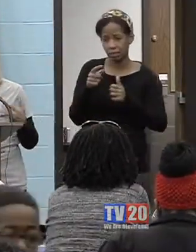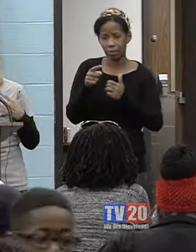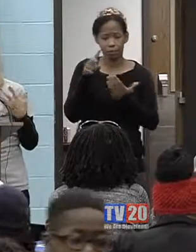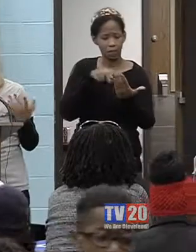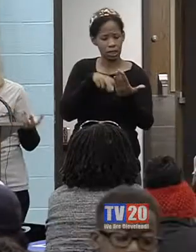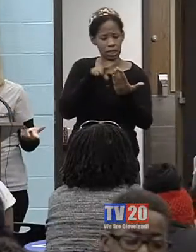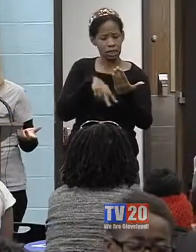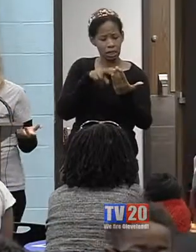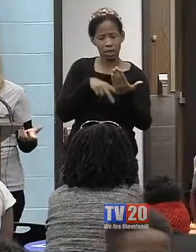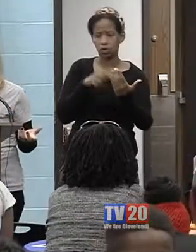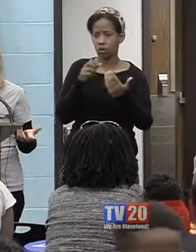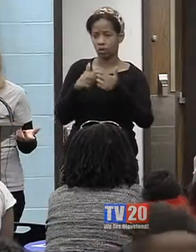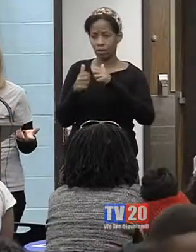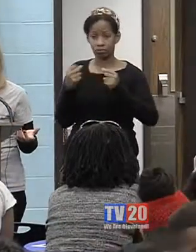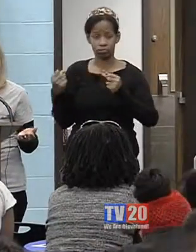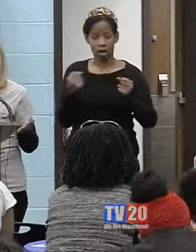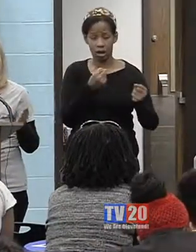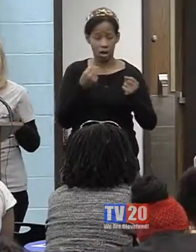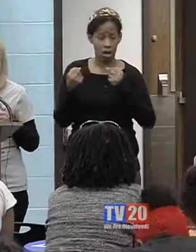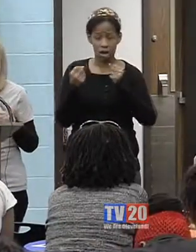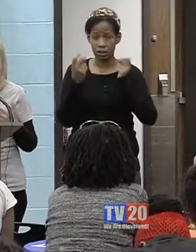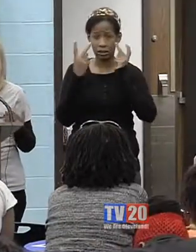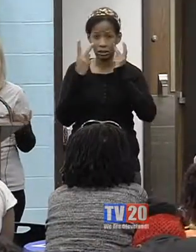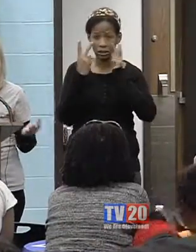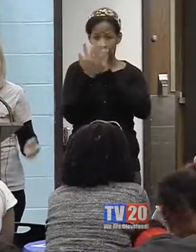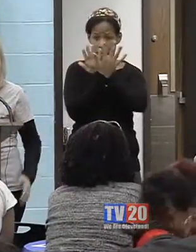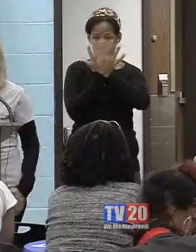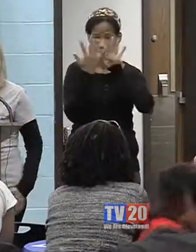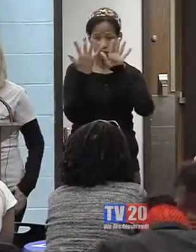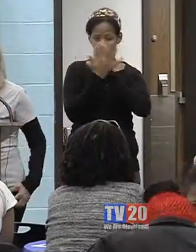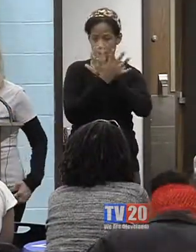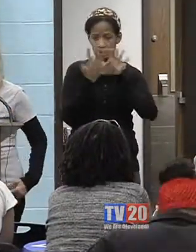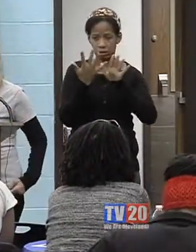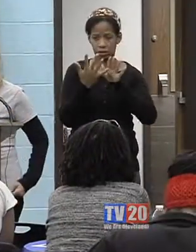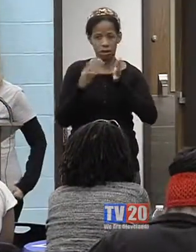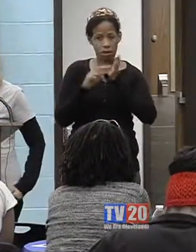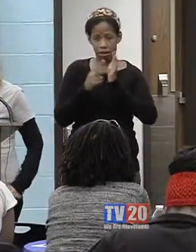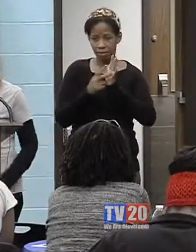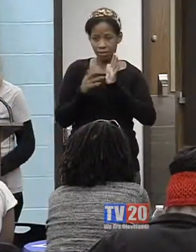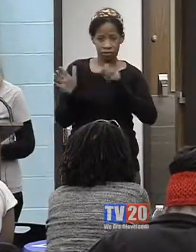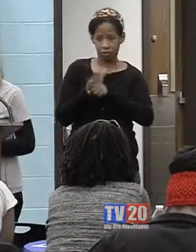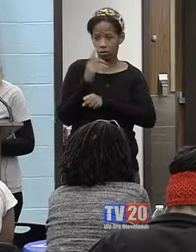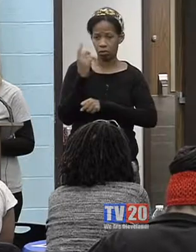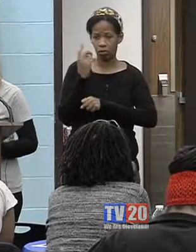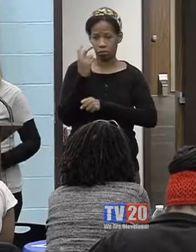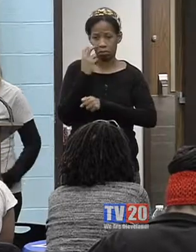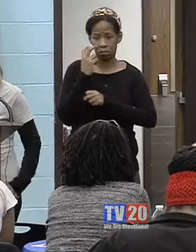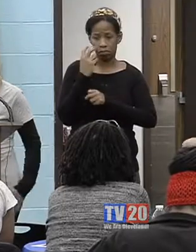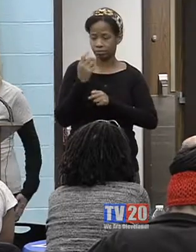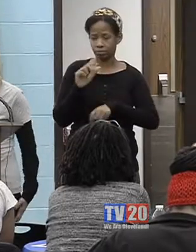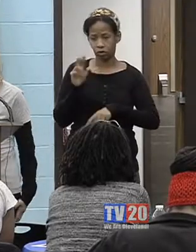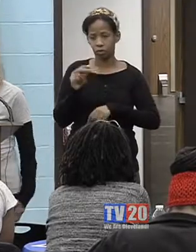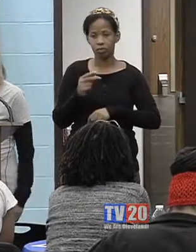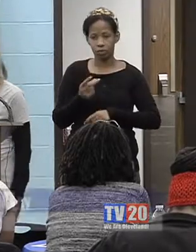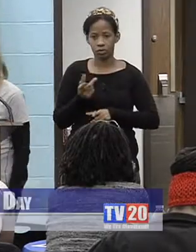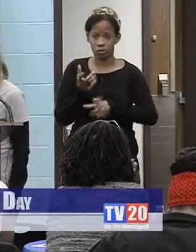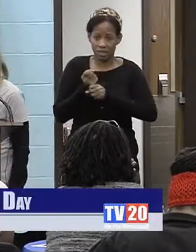reading. Maybe you're having trouble driving. So you don't have to be considered legally blind to receive services from